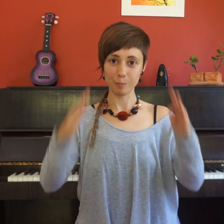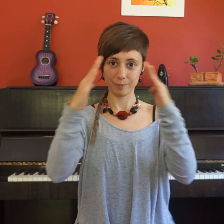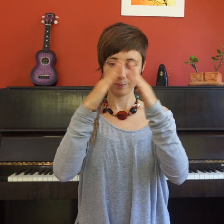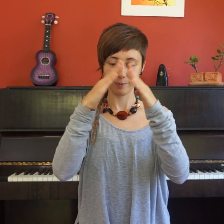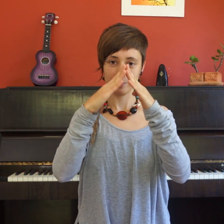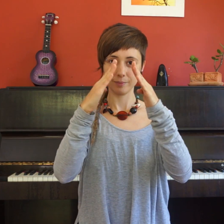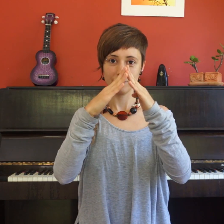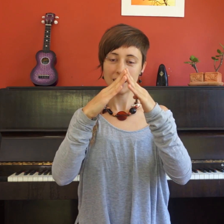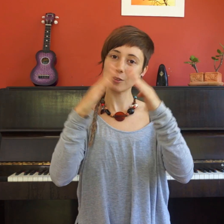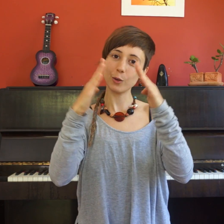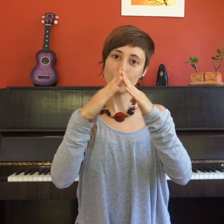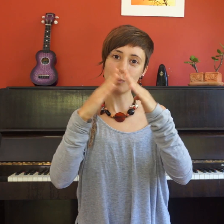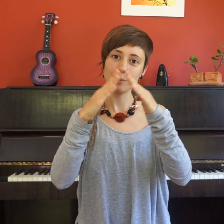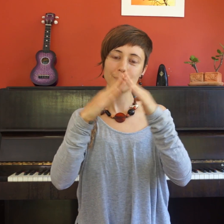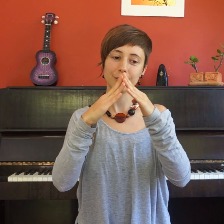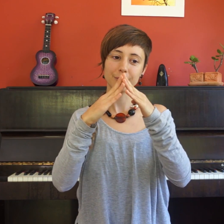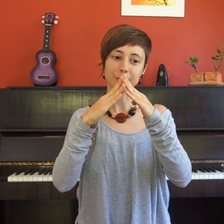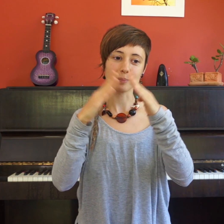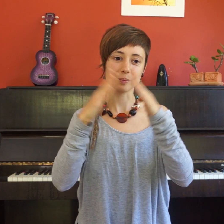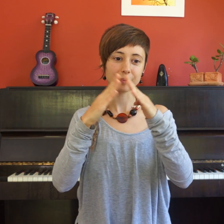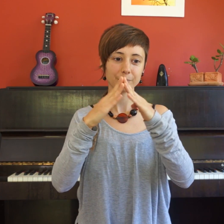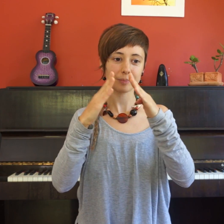Home. Let's go home.